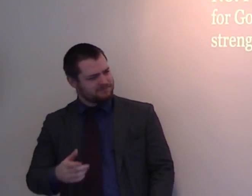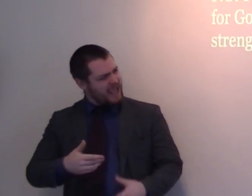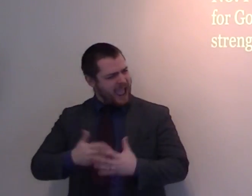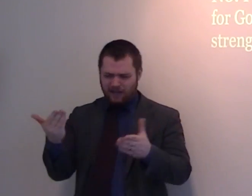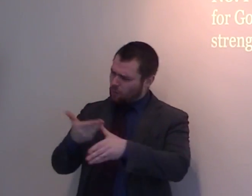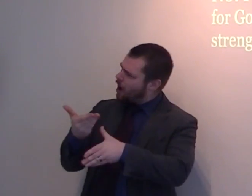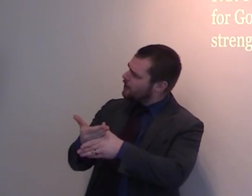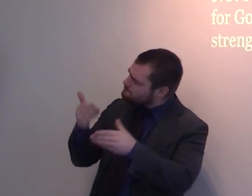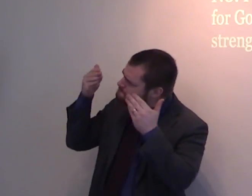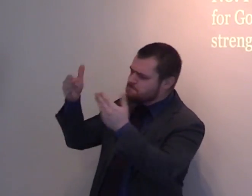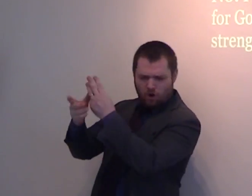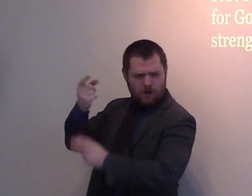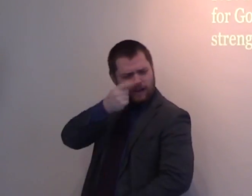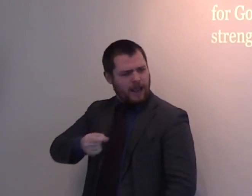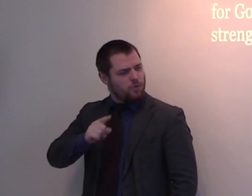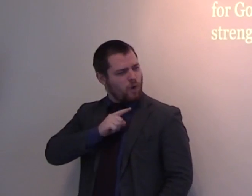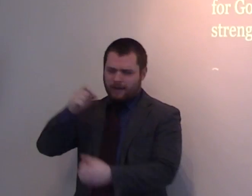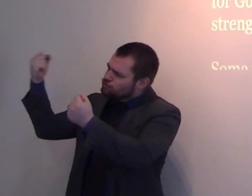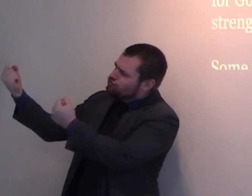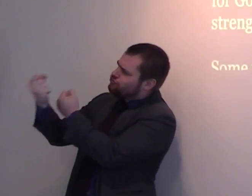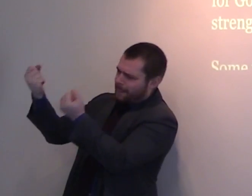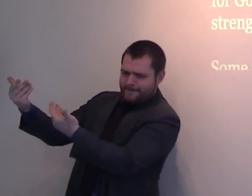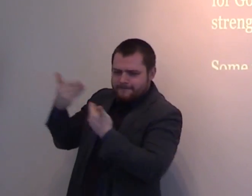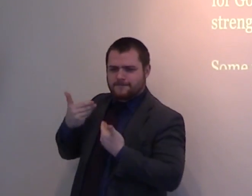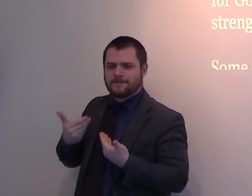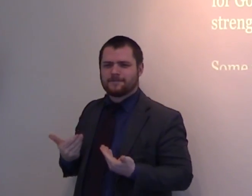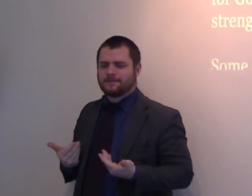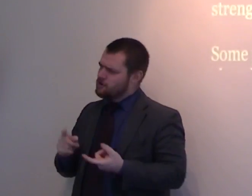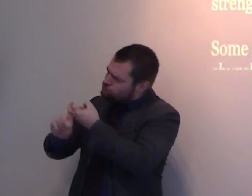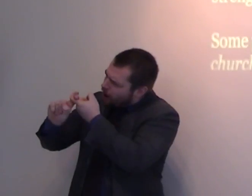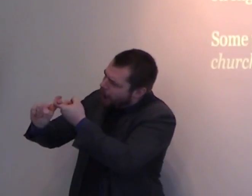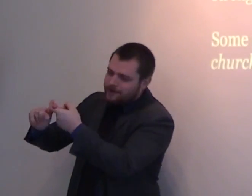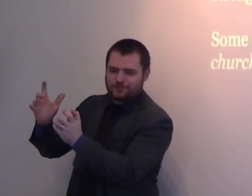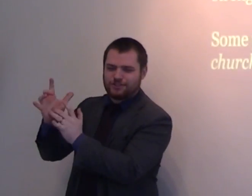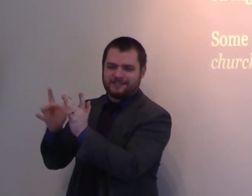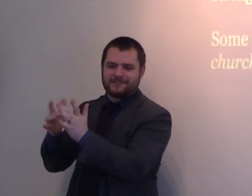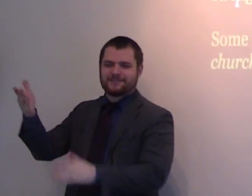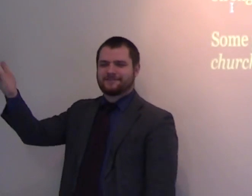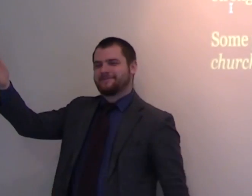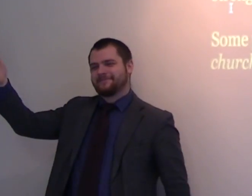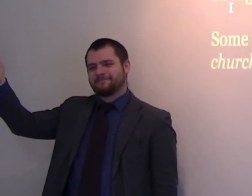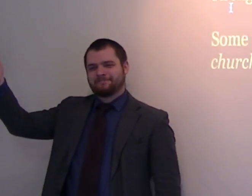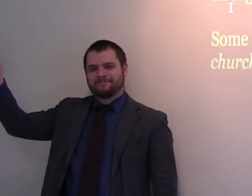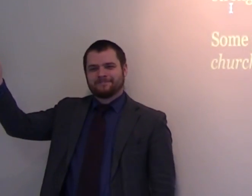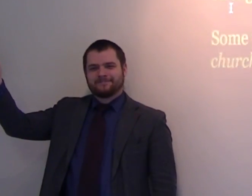God because Jesus gives me strength. I rely on Jesus. Some pastors